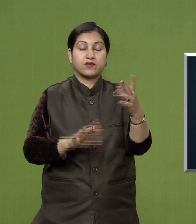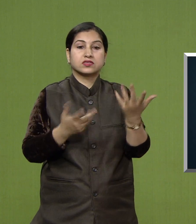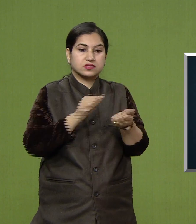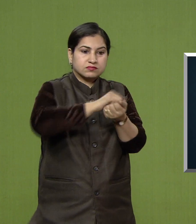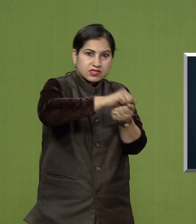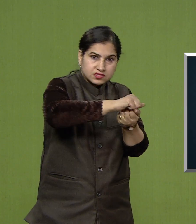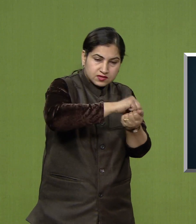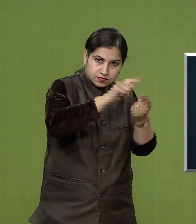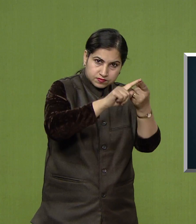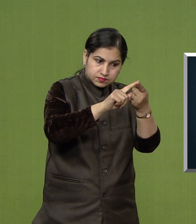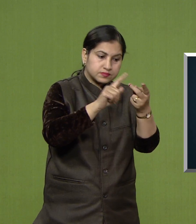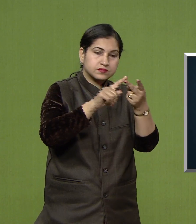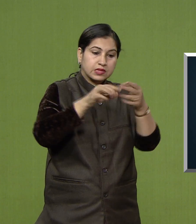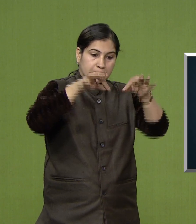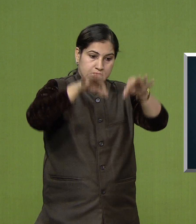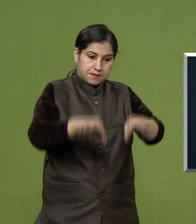removal, that is sponging and dipping.